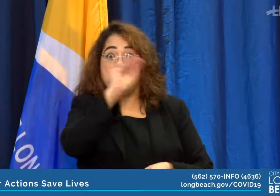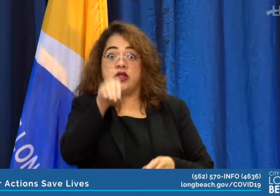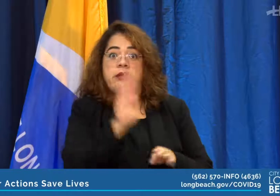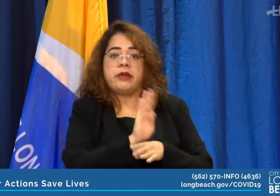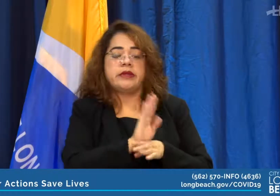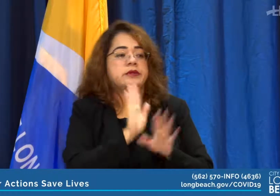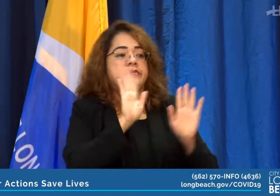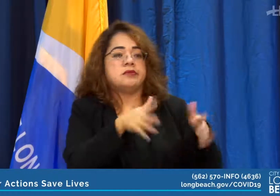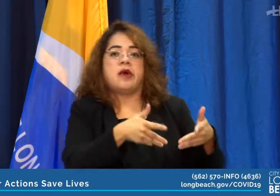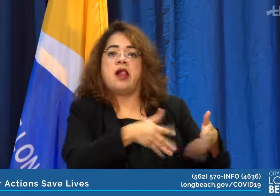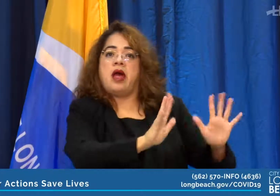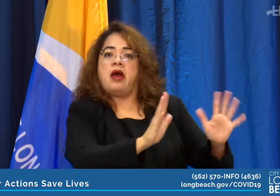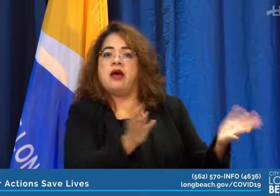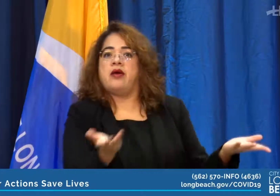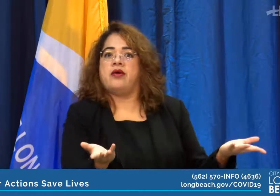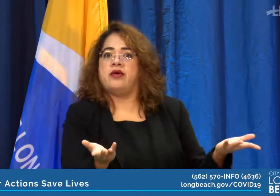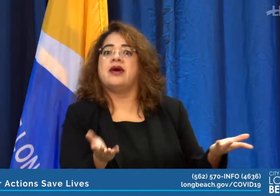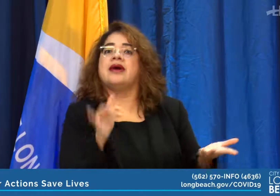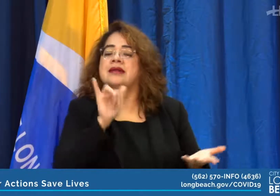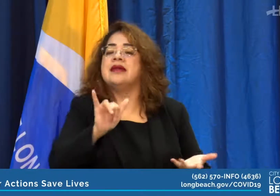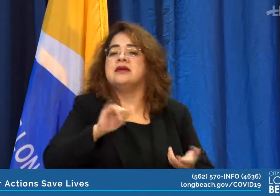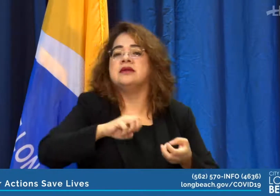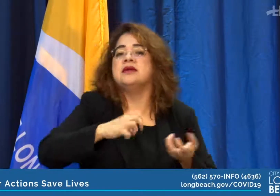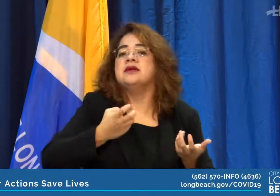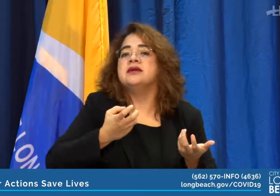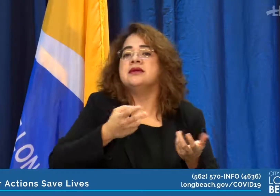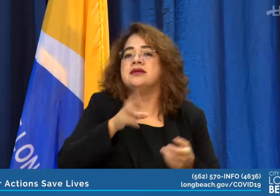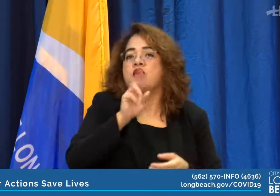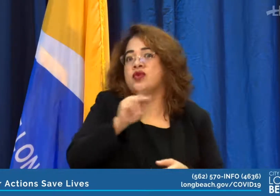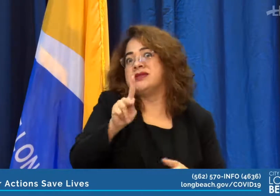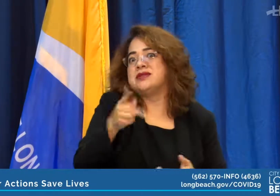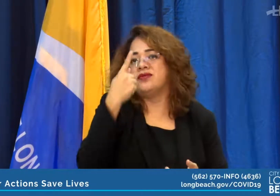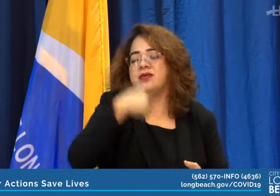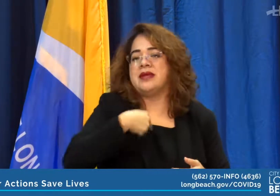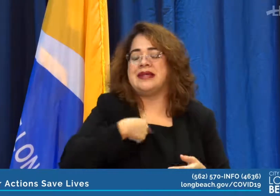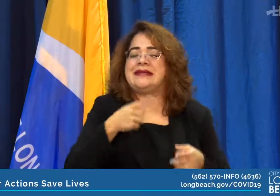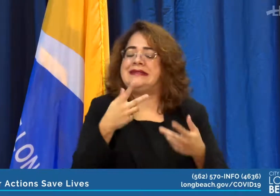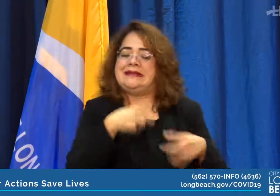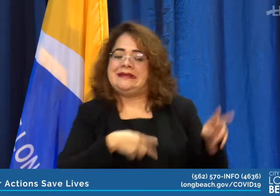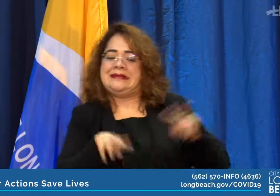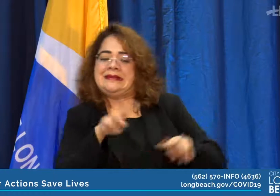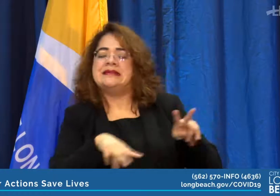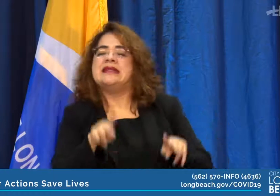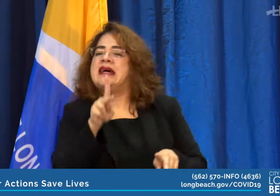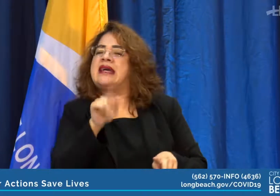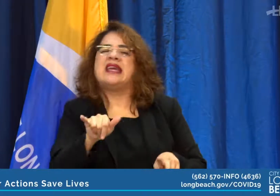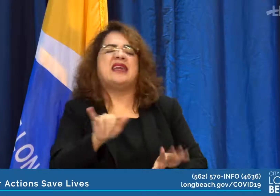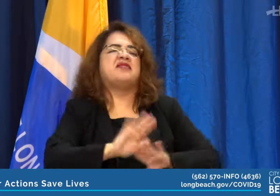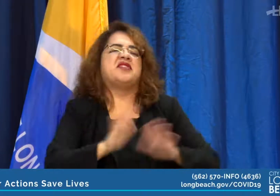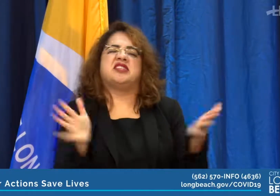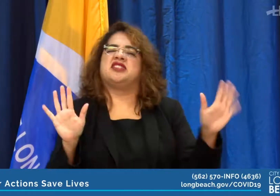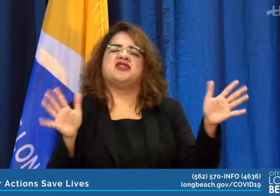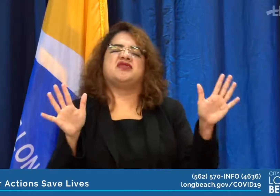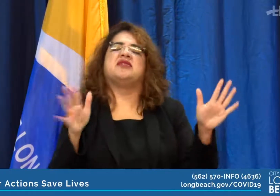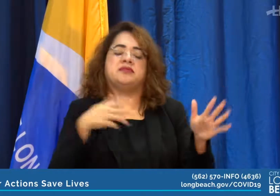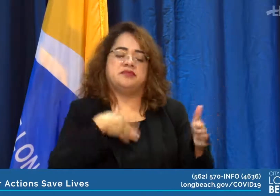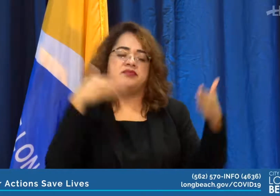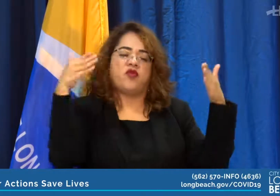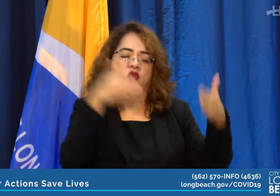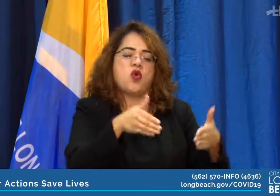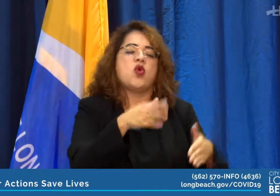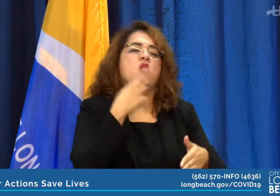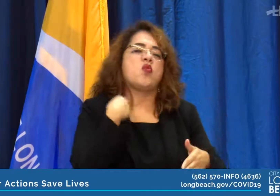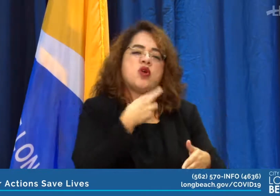focus where we're putting. That's what the key area, or the key reason why we are focusing on restaurants at